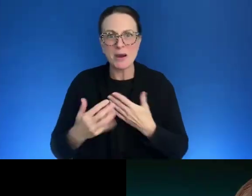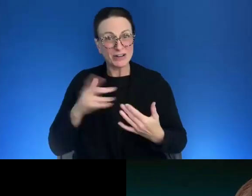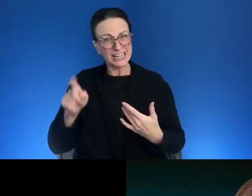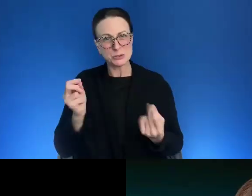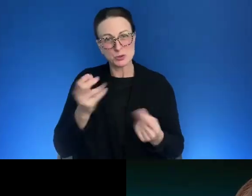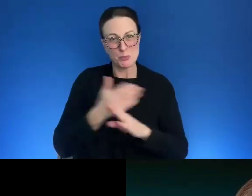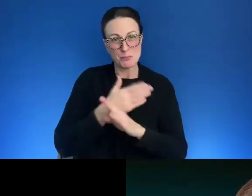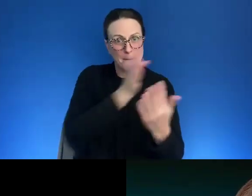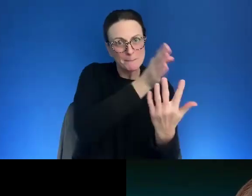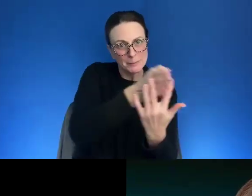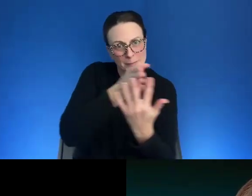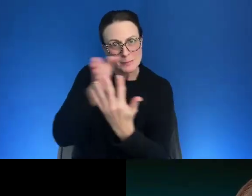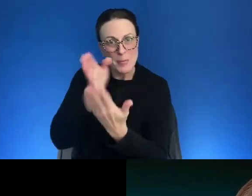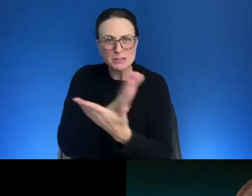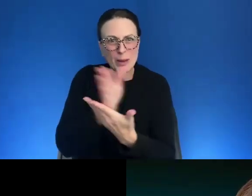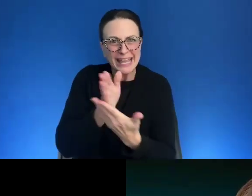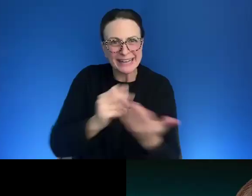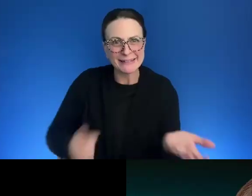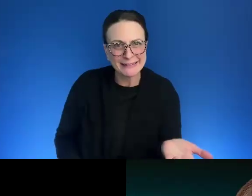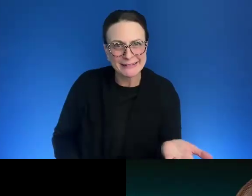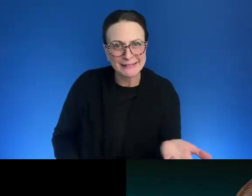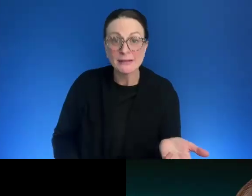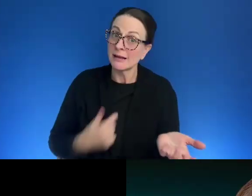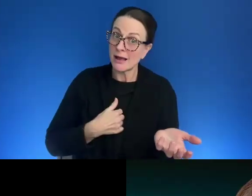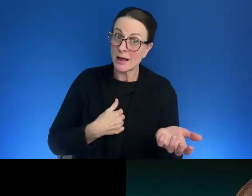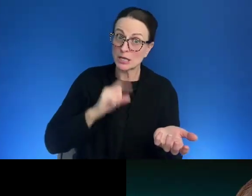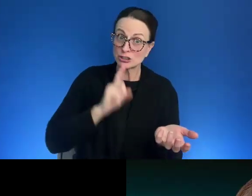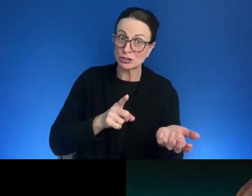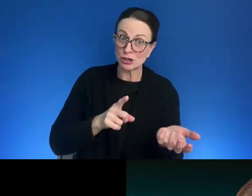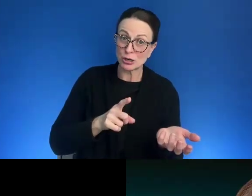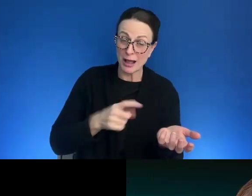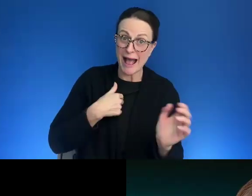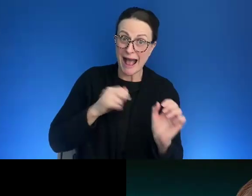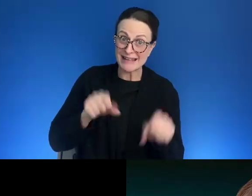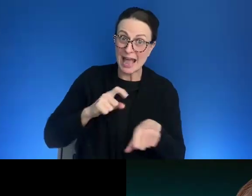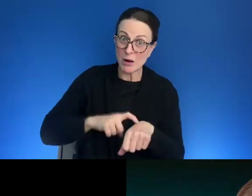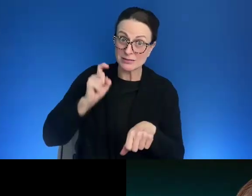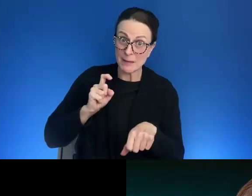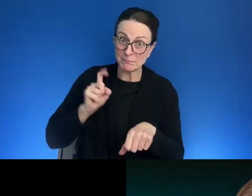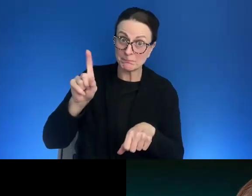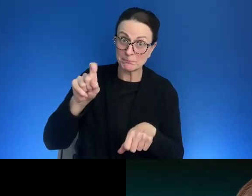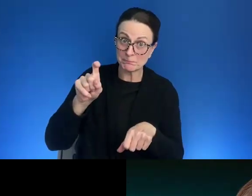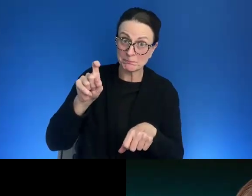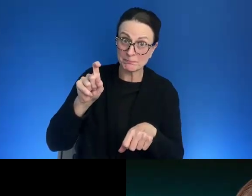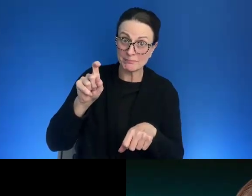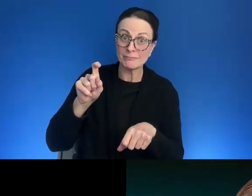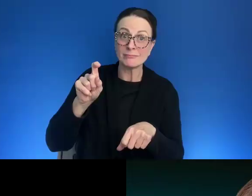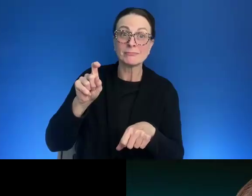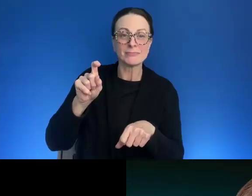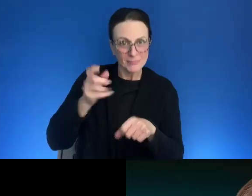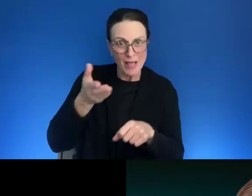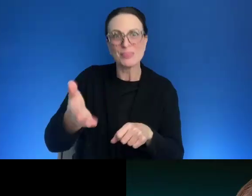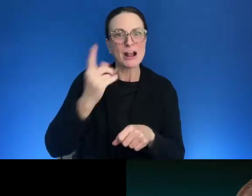to do? And am I sure that I'm going to be able to be on time and there